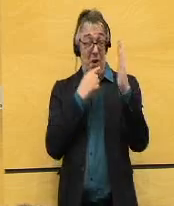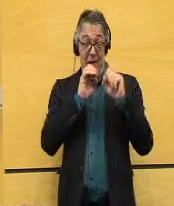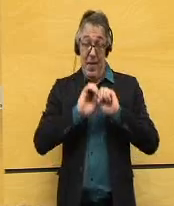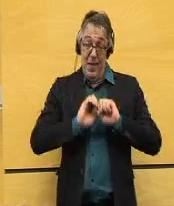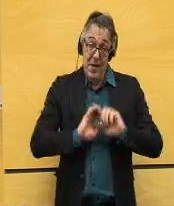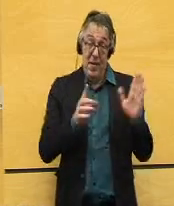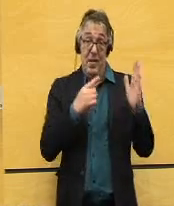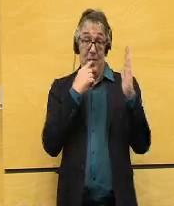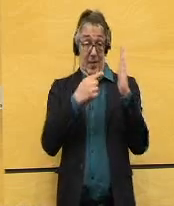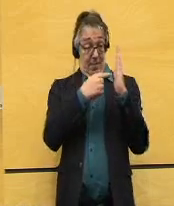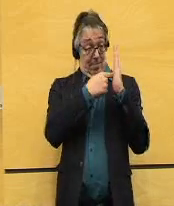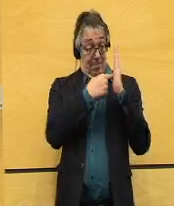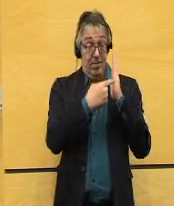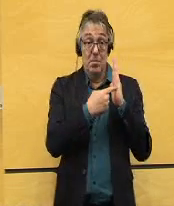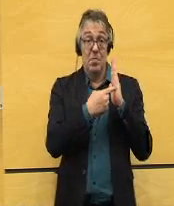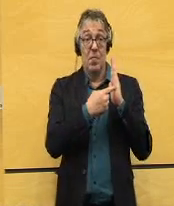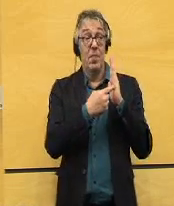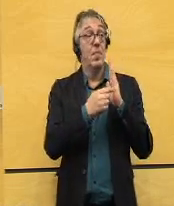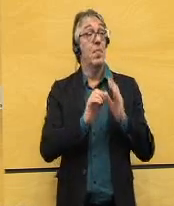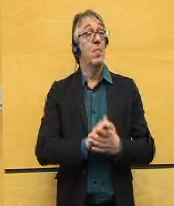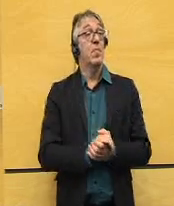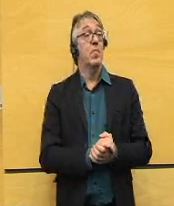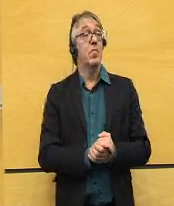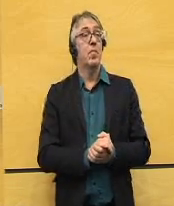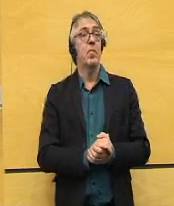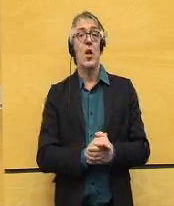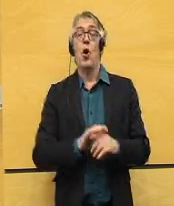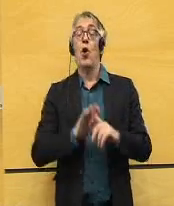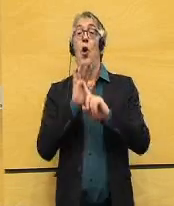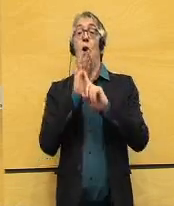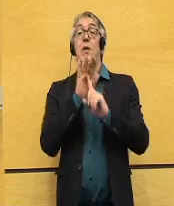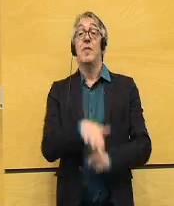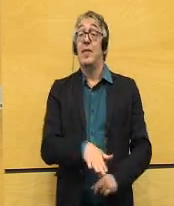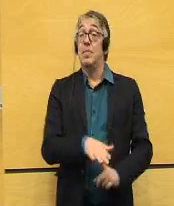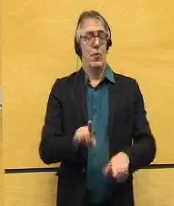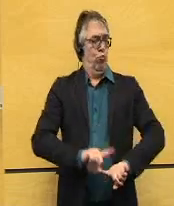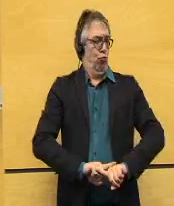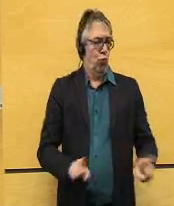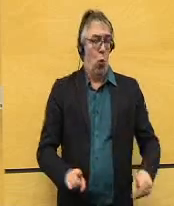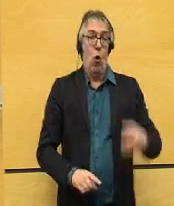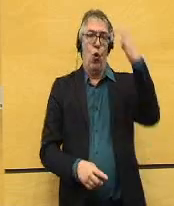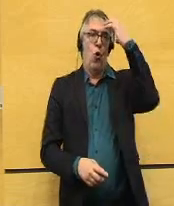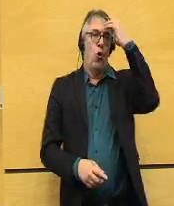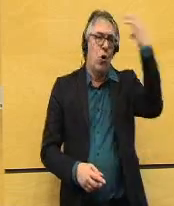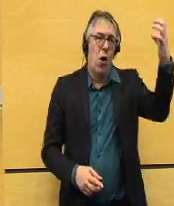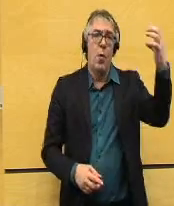explicitly discrimination, whether by government agencies, private